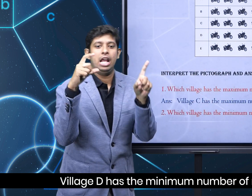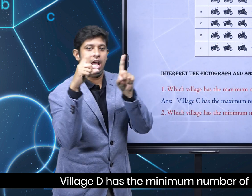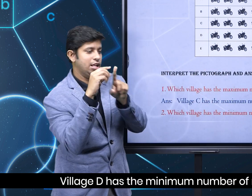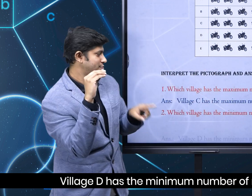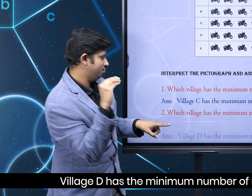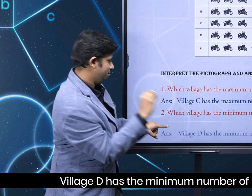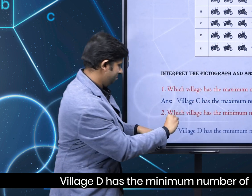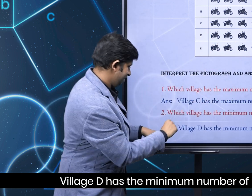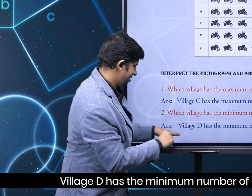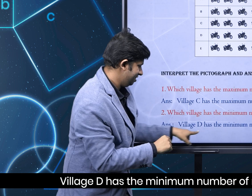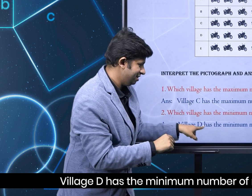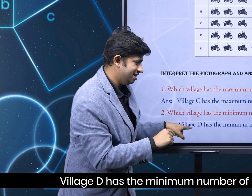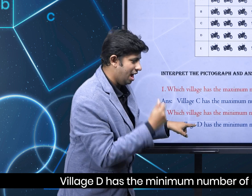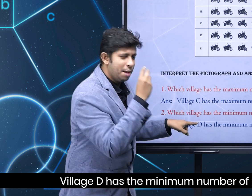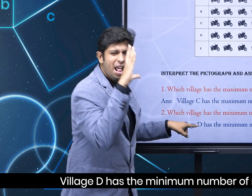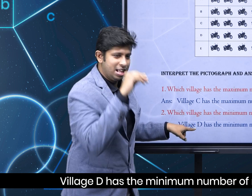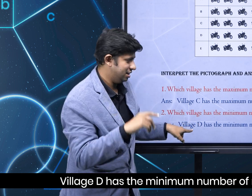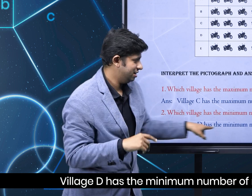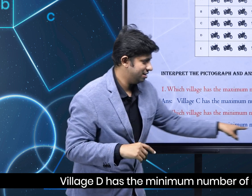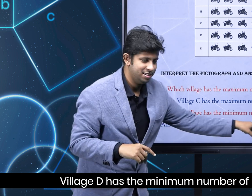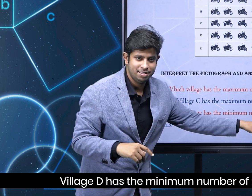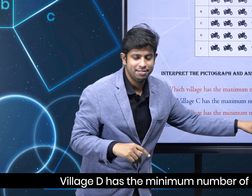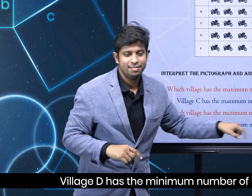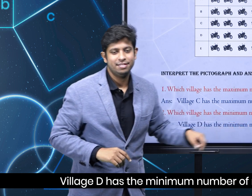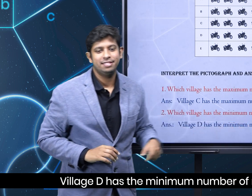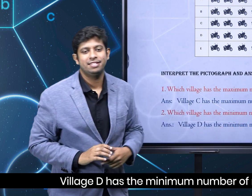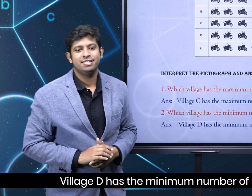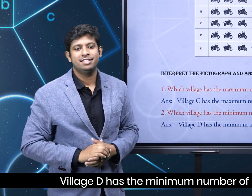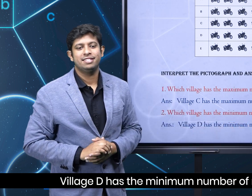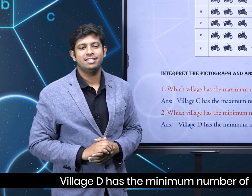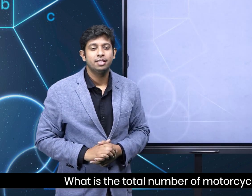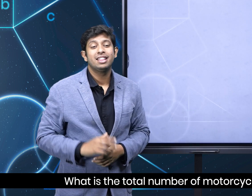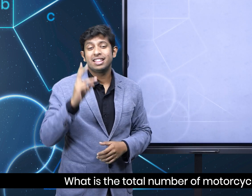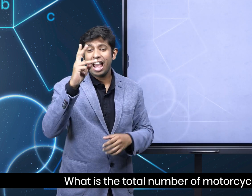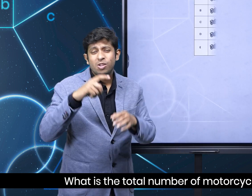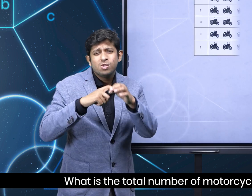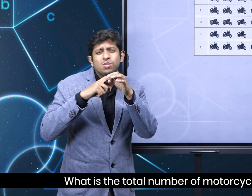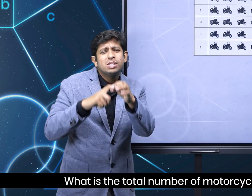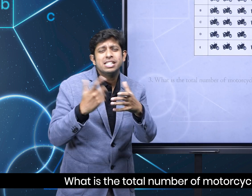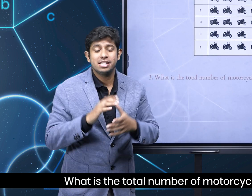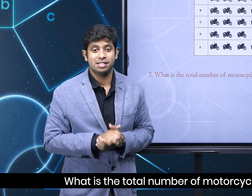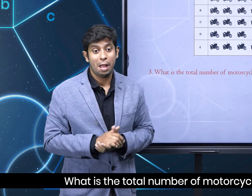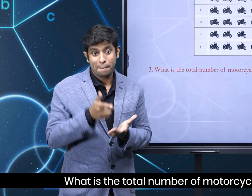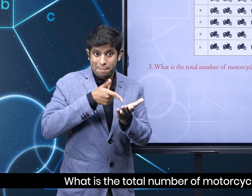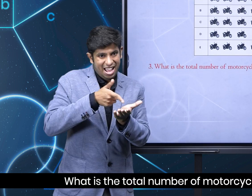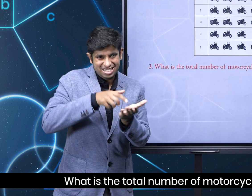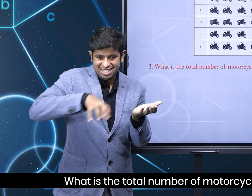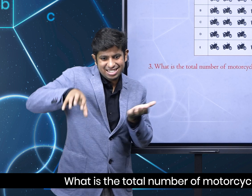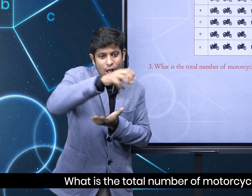Village D has the minimum number of motorcycles equal to 3. What is the total number of motorcycles in all the